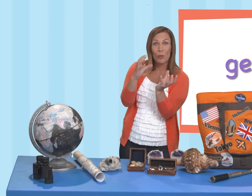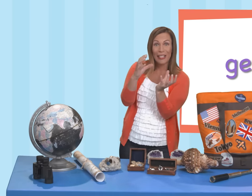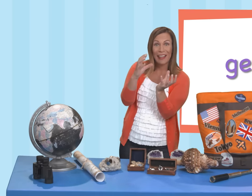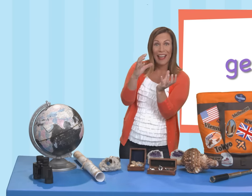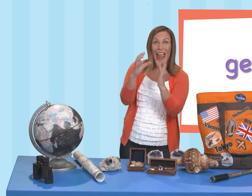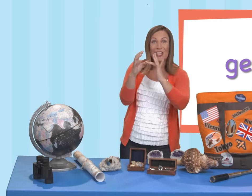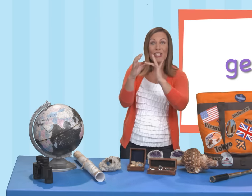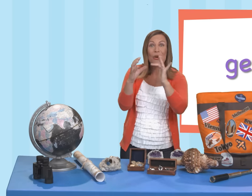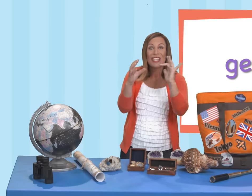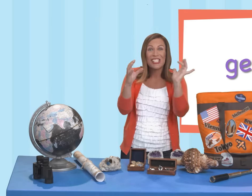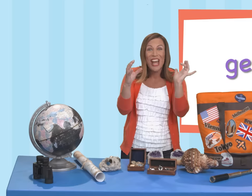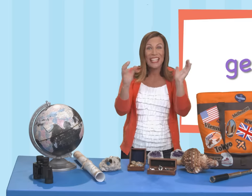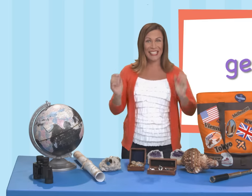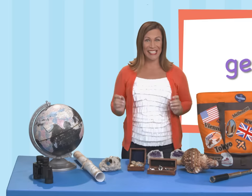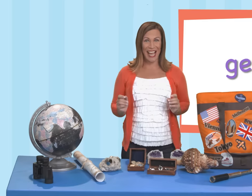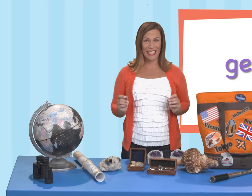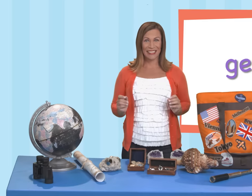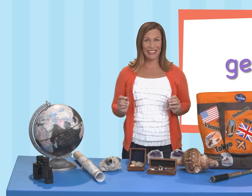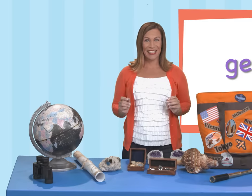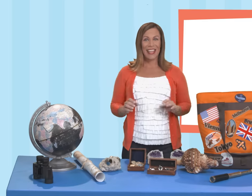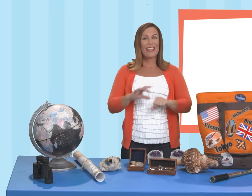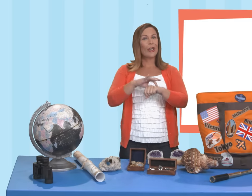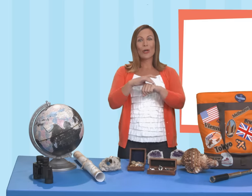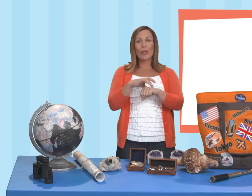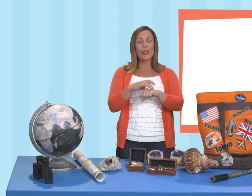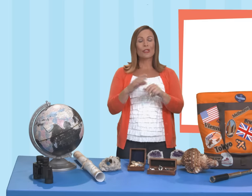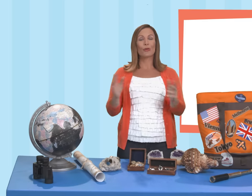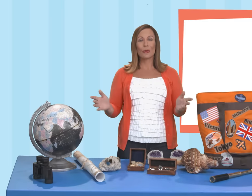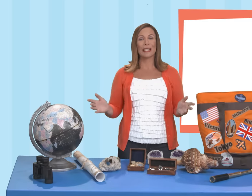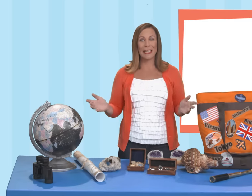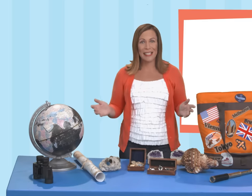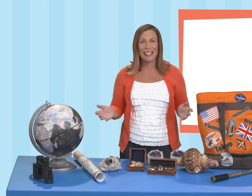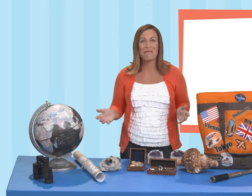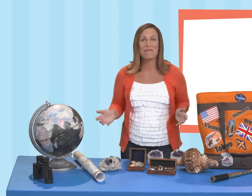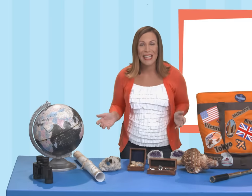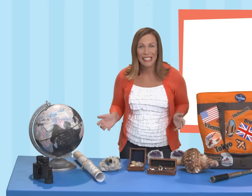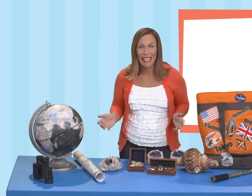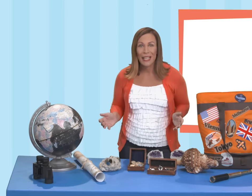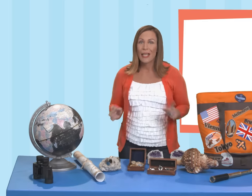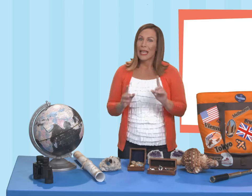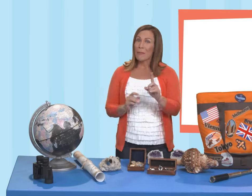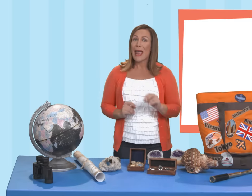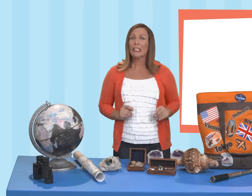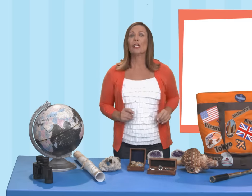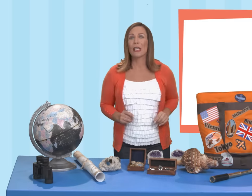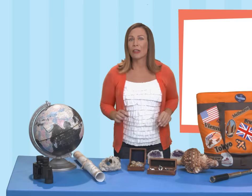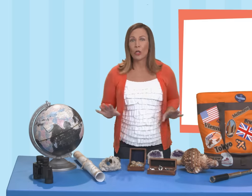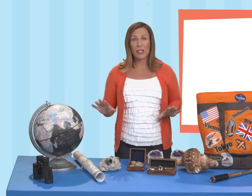open And then show that it's shiny inside The Earth truly is amazing It may look like the Earth